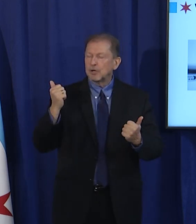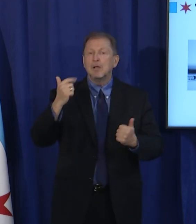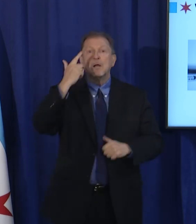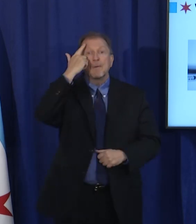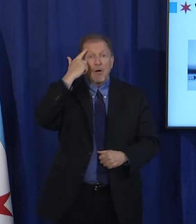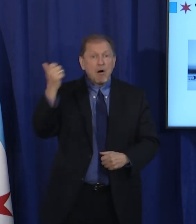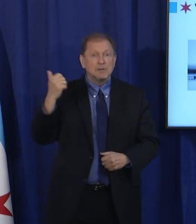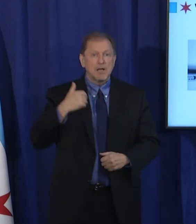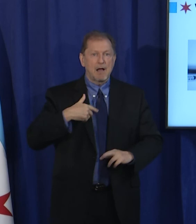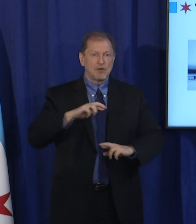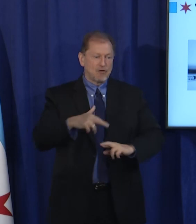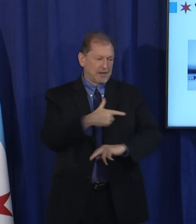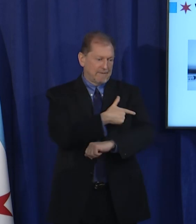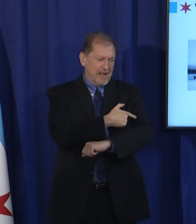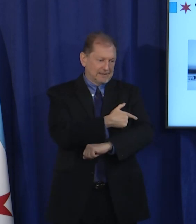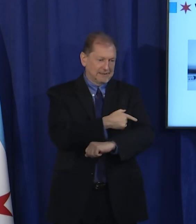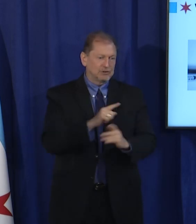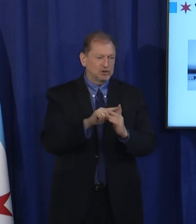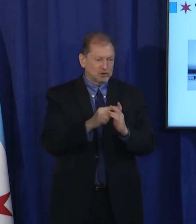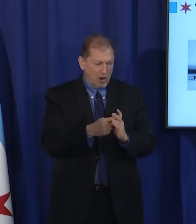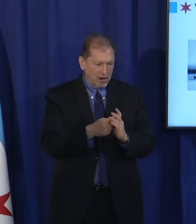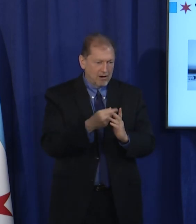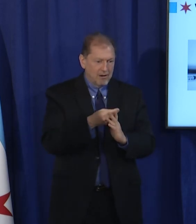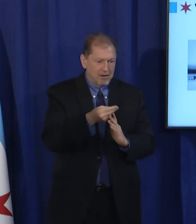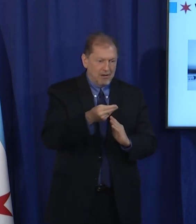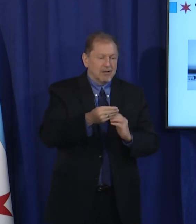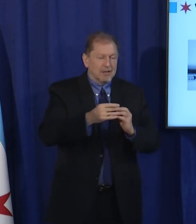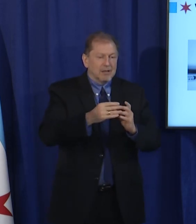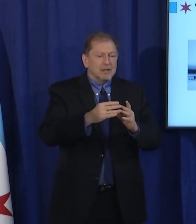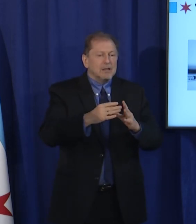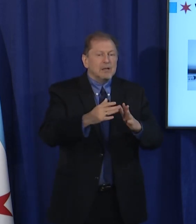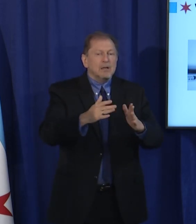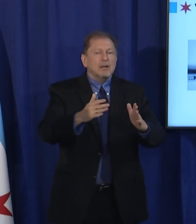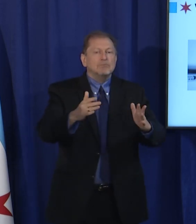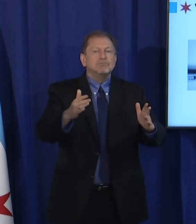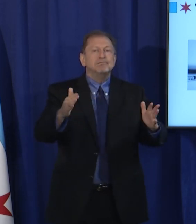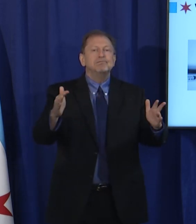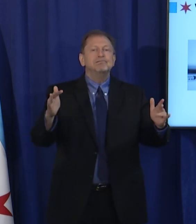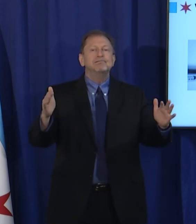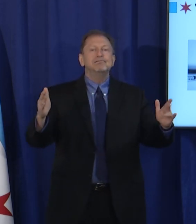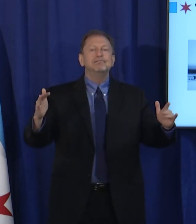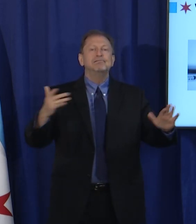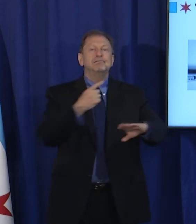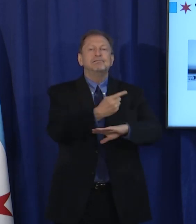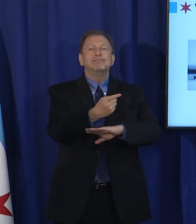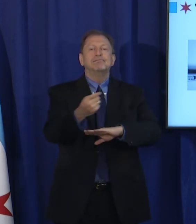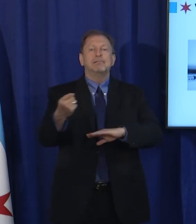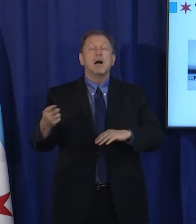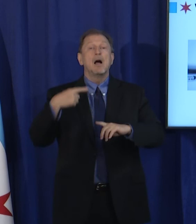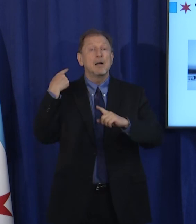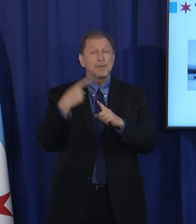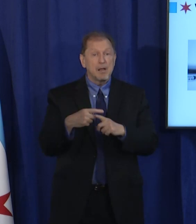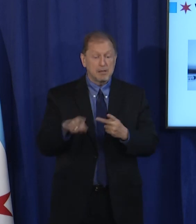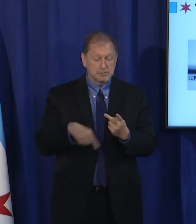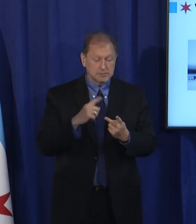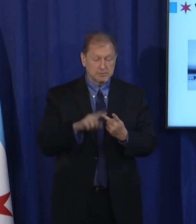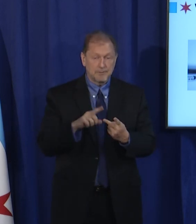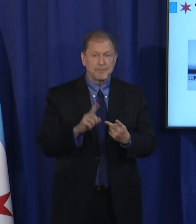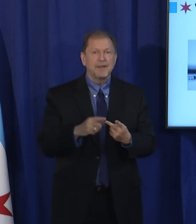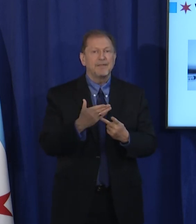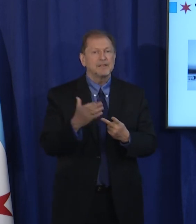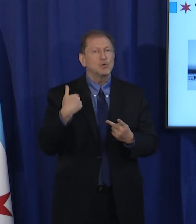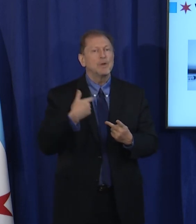vaccine over months, pairing that with the things that we already know work to protect